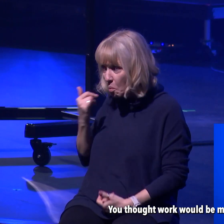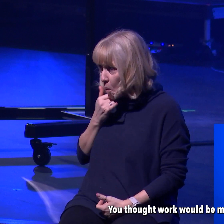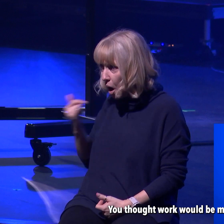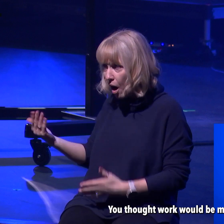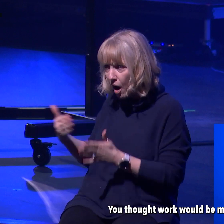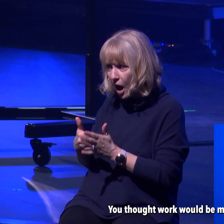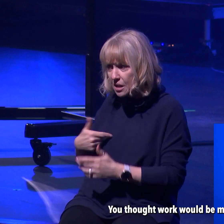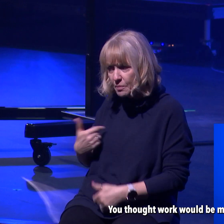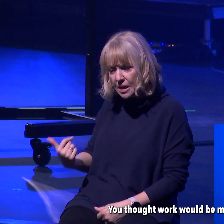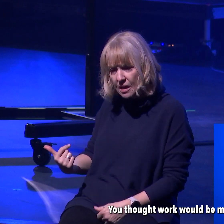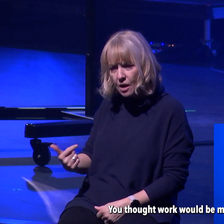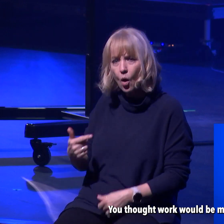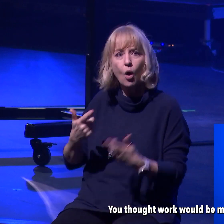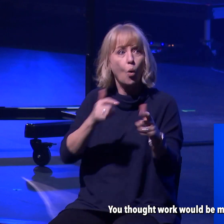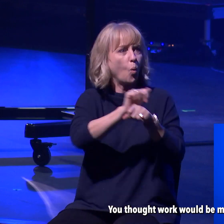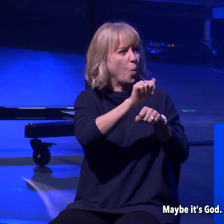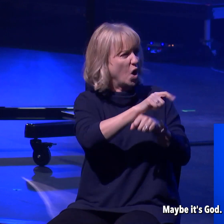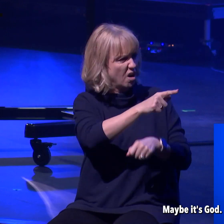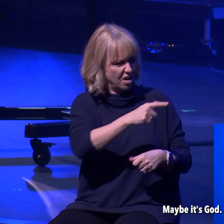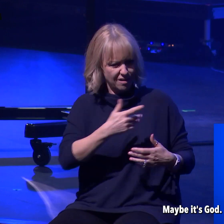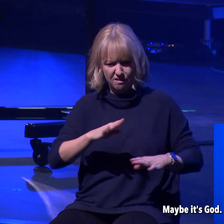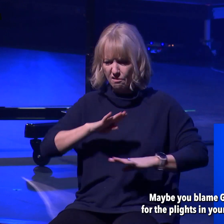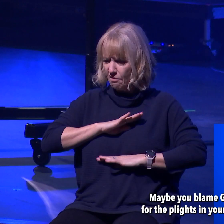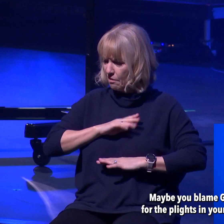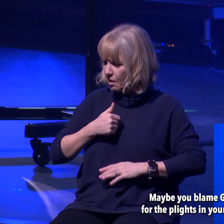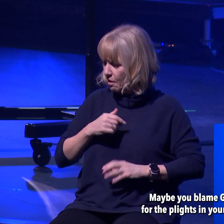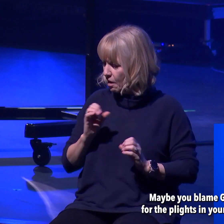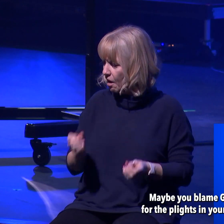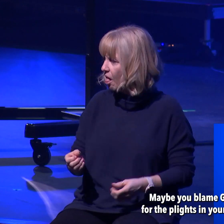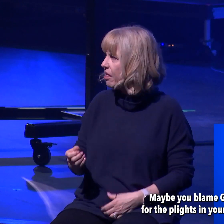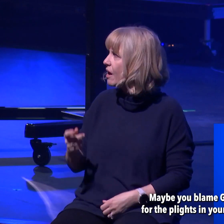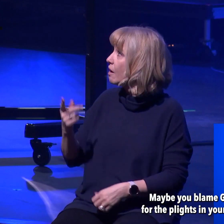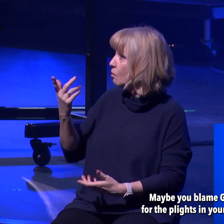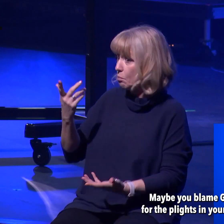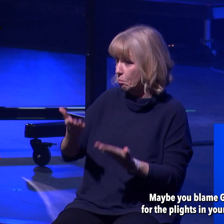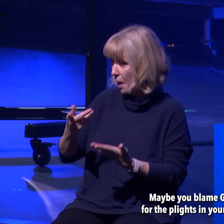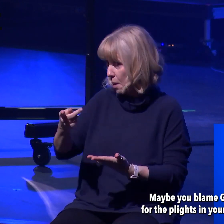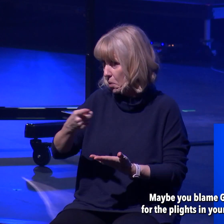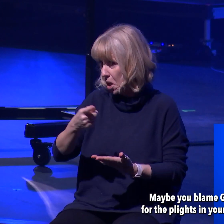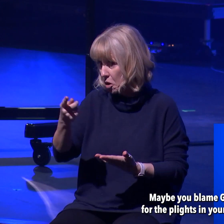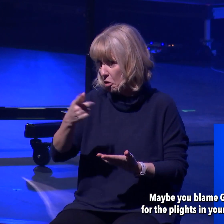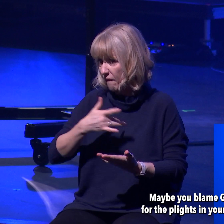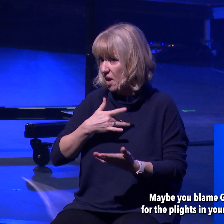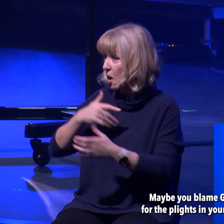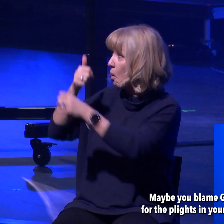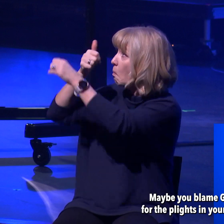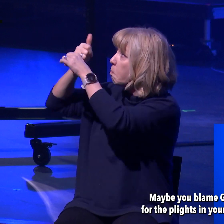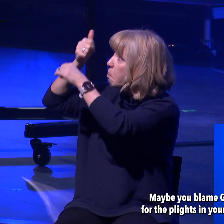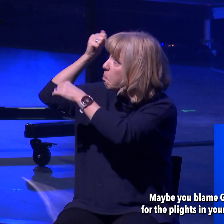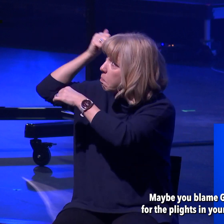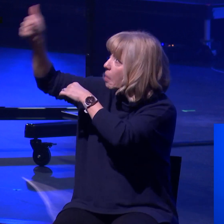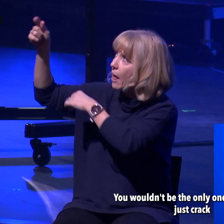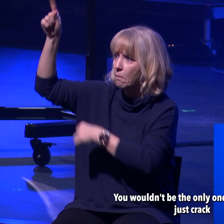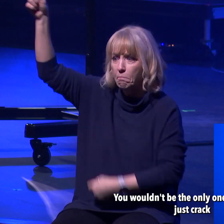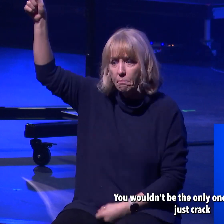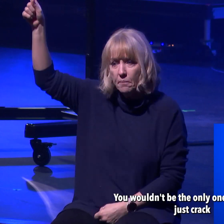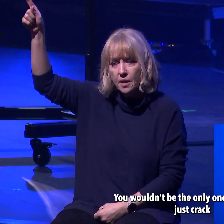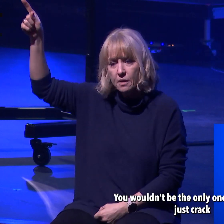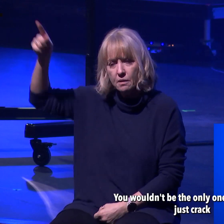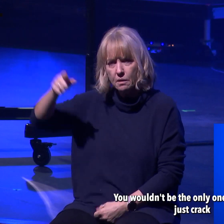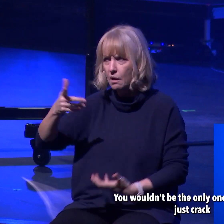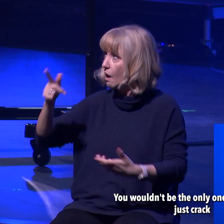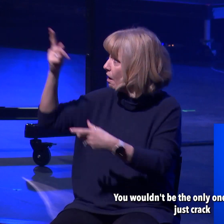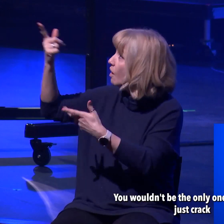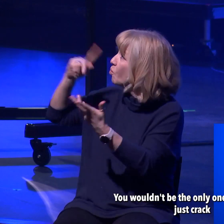thought work would be more fulfilling. Maybe it's God. Maybe you blame God for the plights in your life. You wouldn't be the